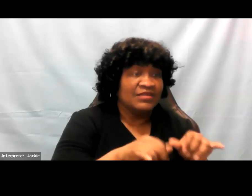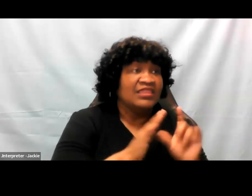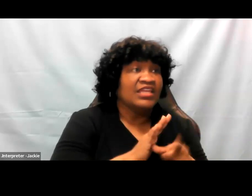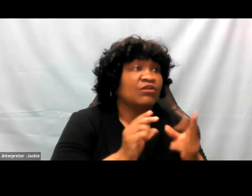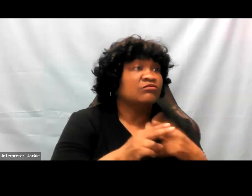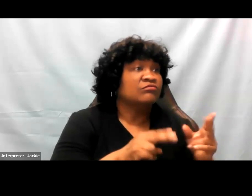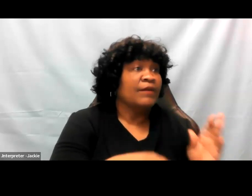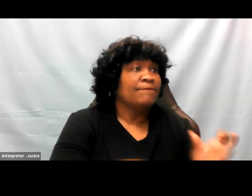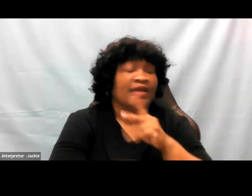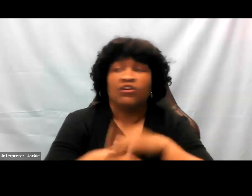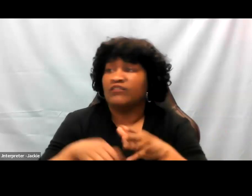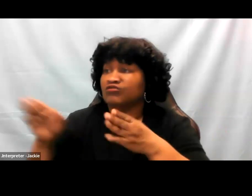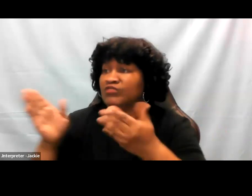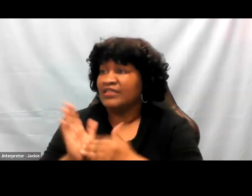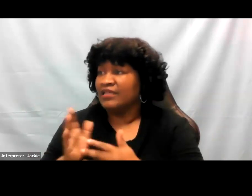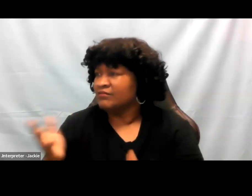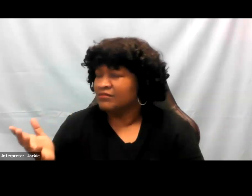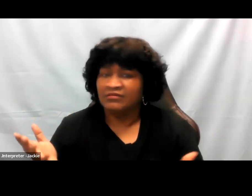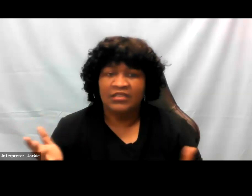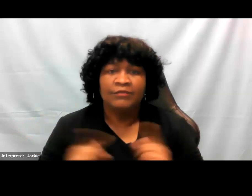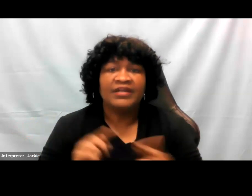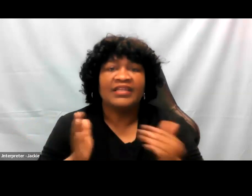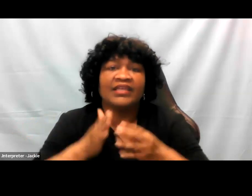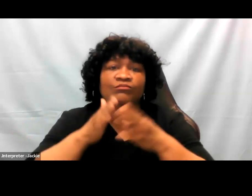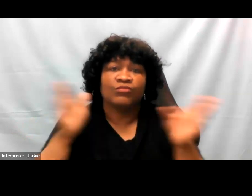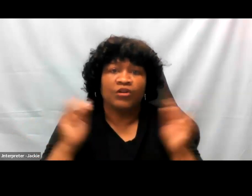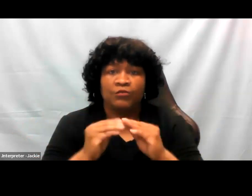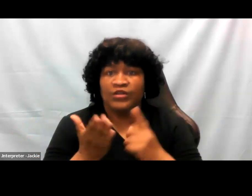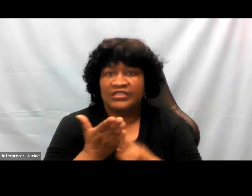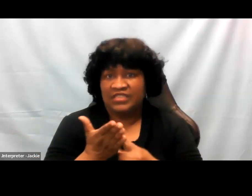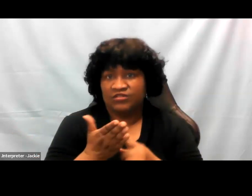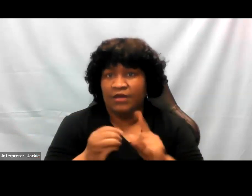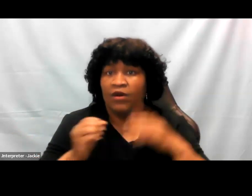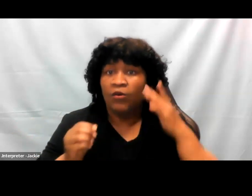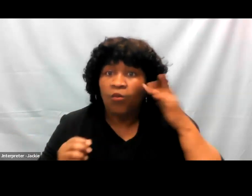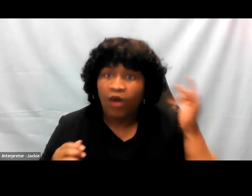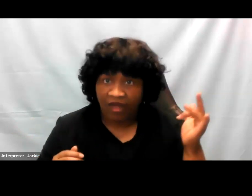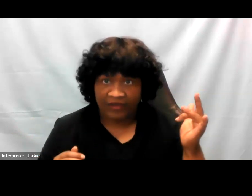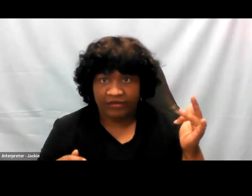that's one example, but I think we can have a broader discussion shortly about why